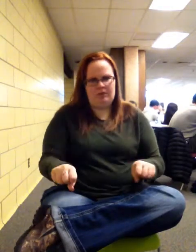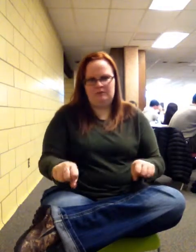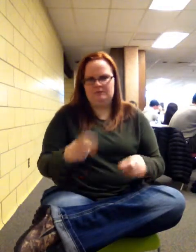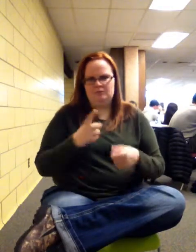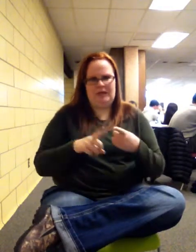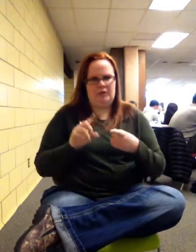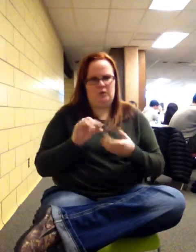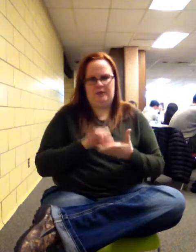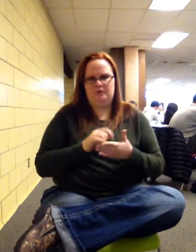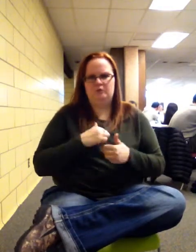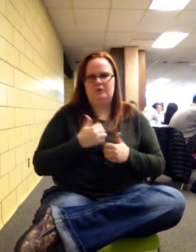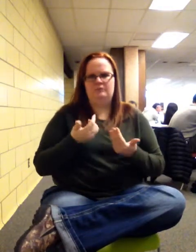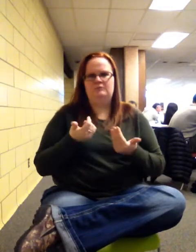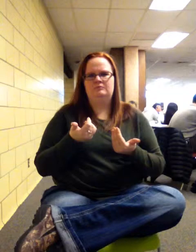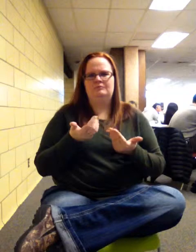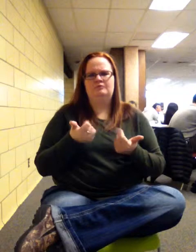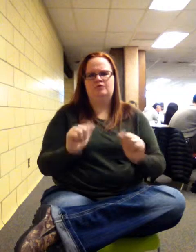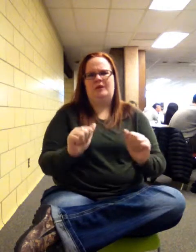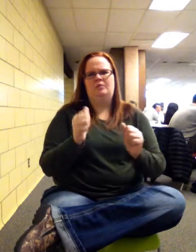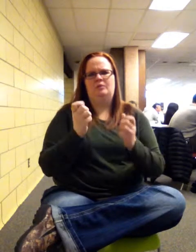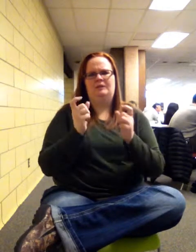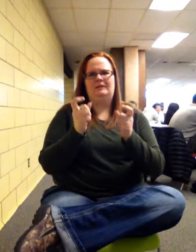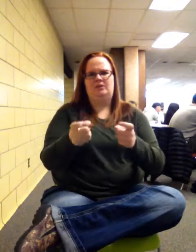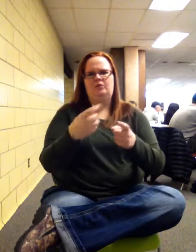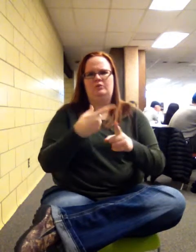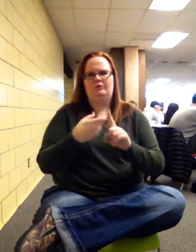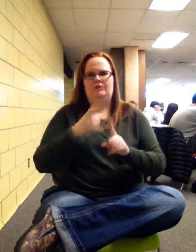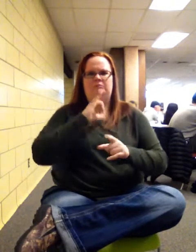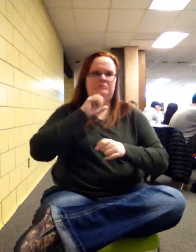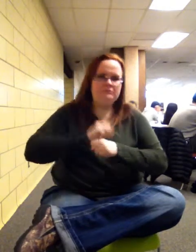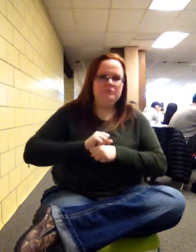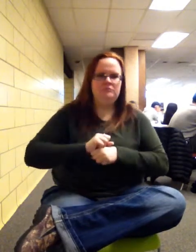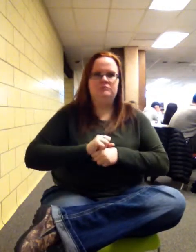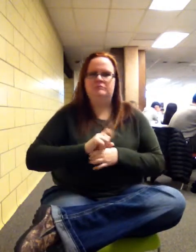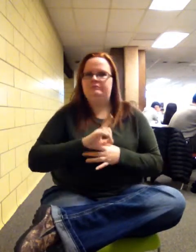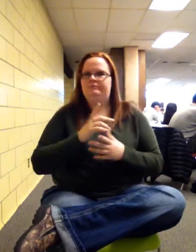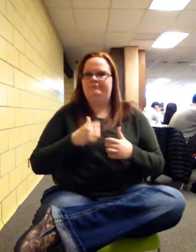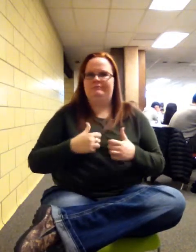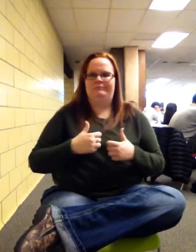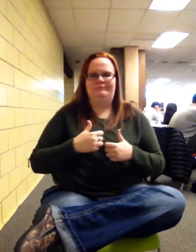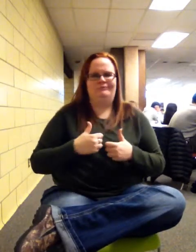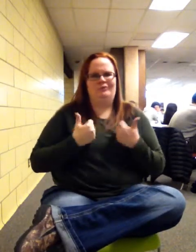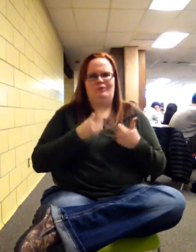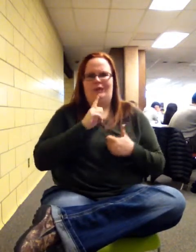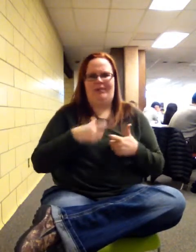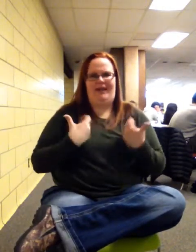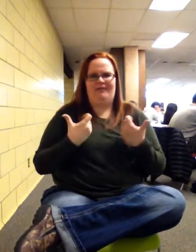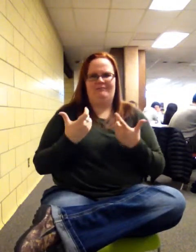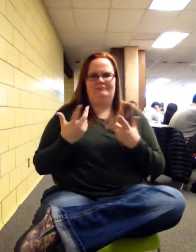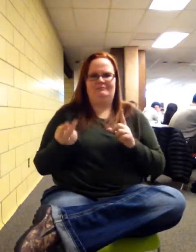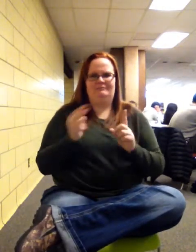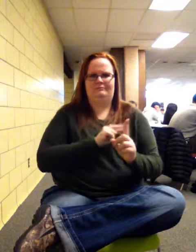I'm trying to give it to you from a practical standpoint so that you can really use this. So what you're saying then is